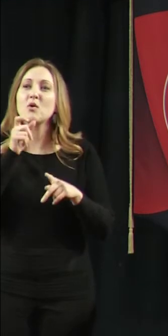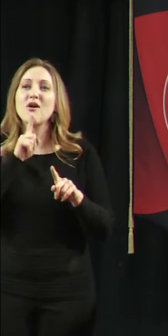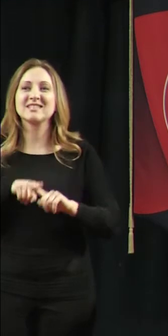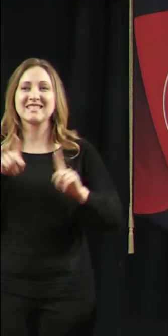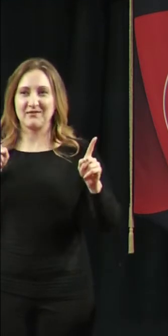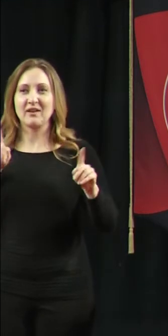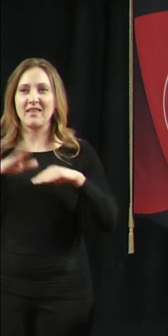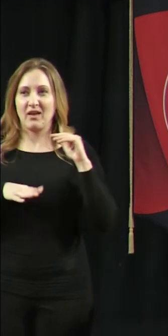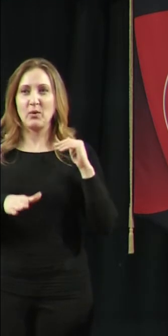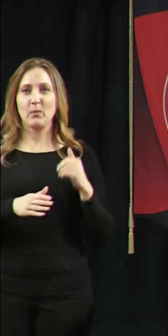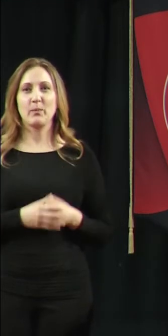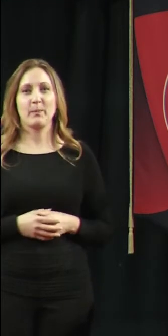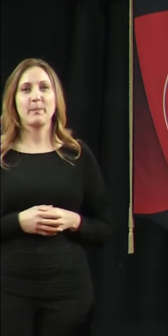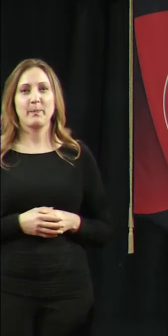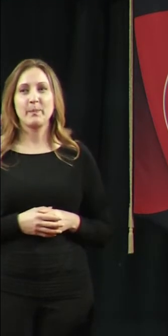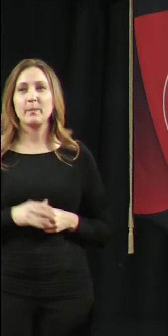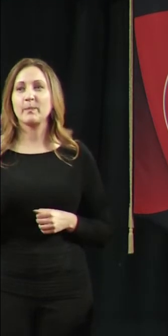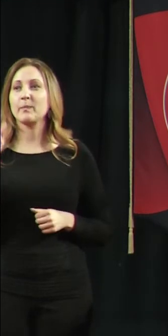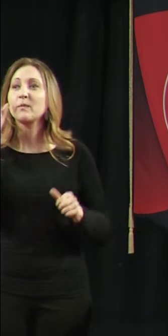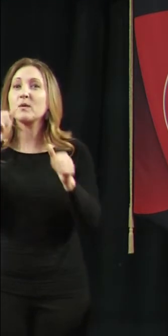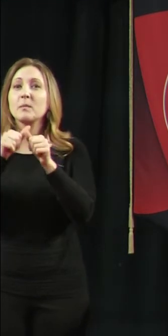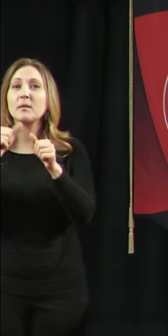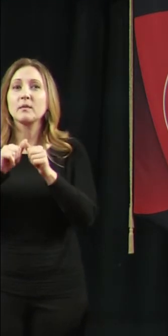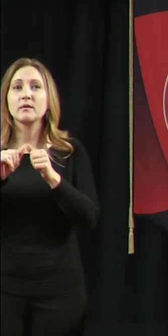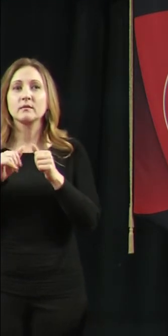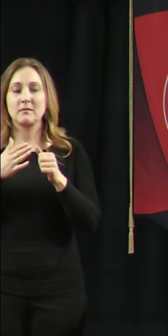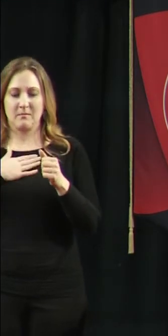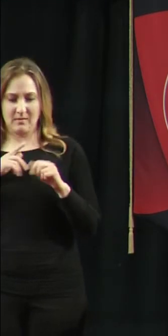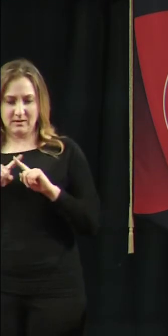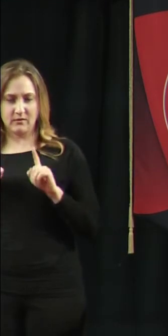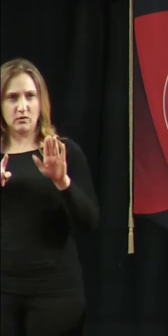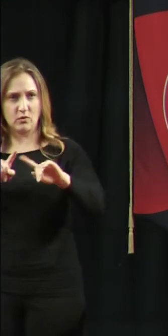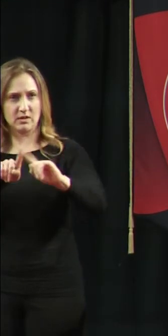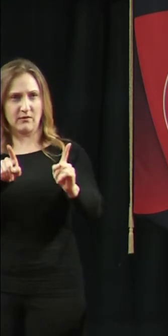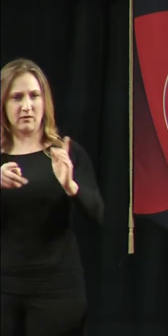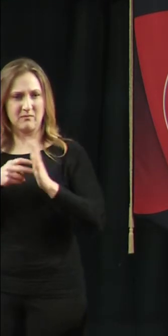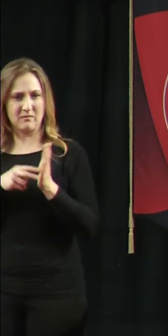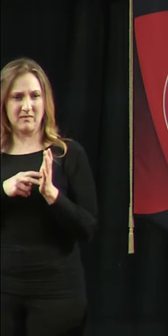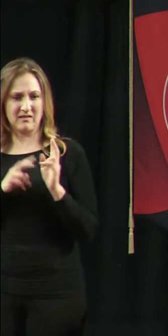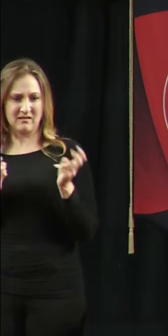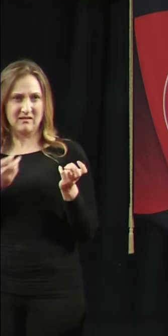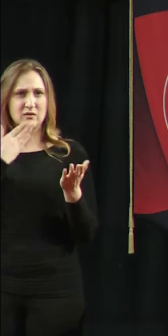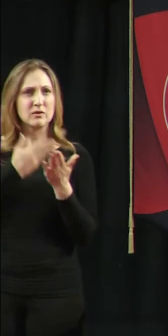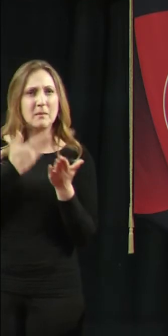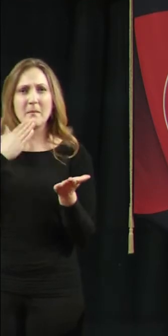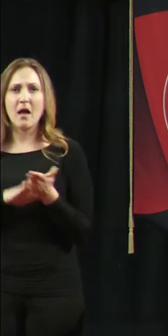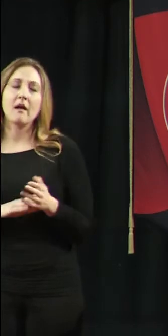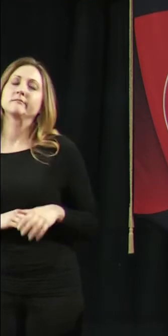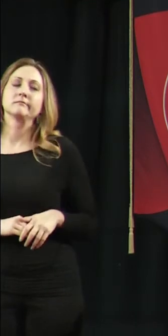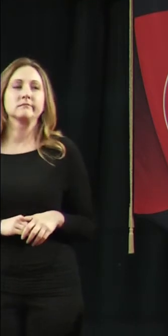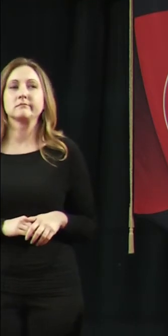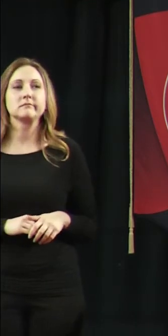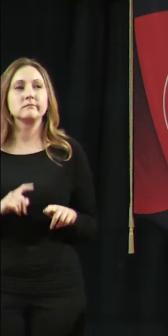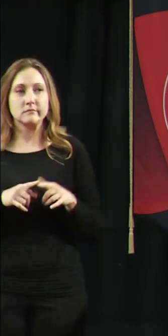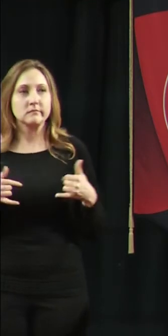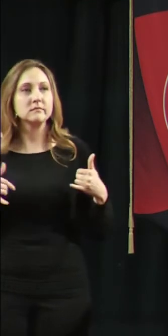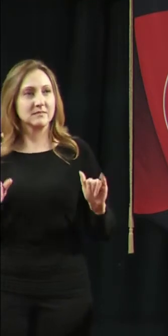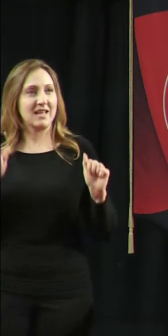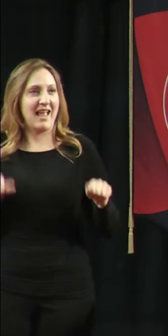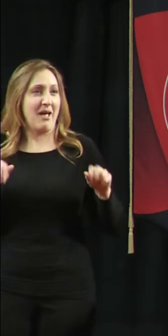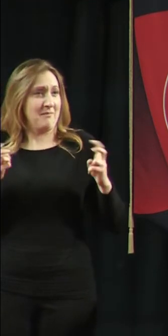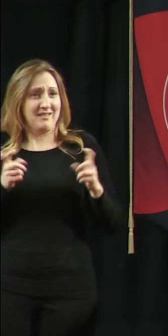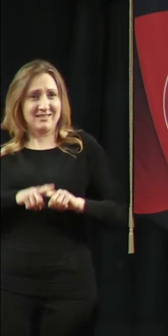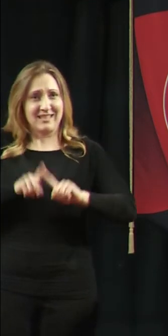from you. Remember that differences are not necessarily good or bad, but sometimes